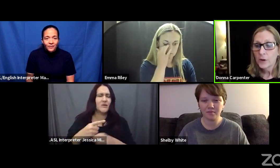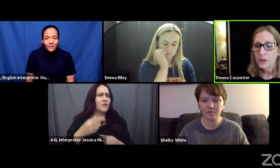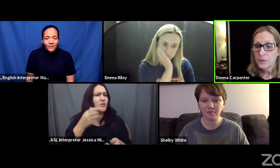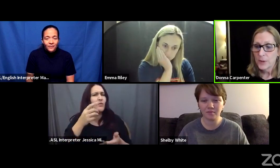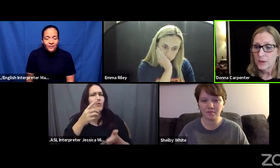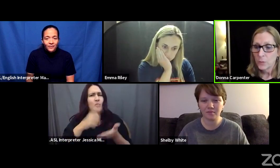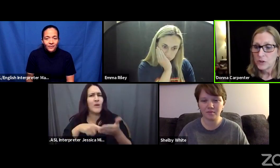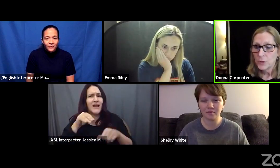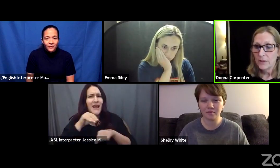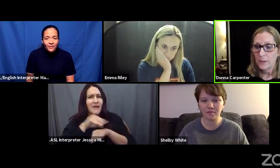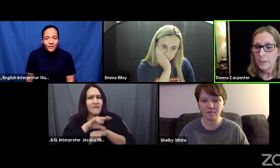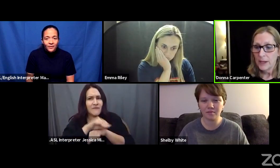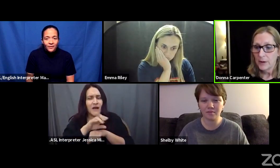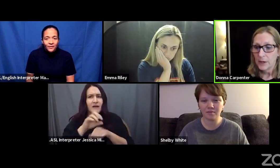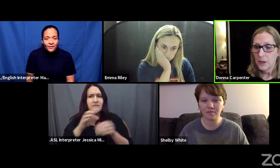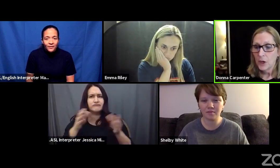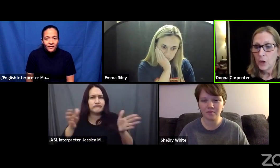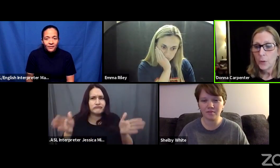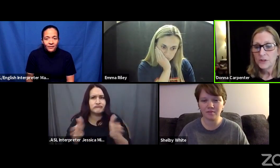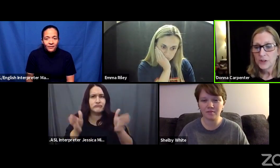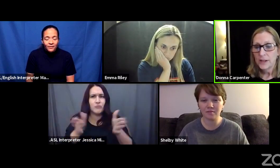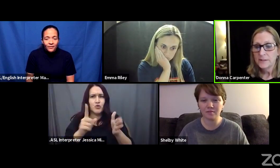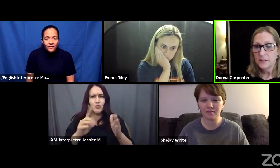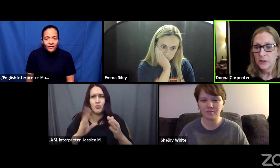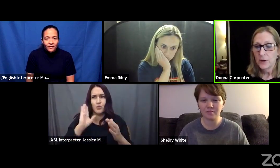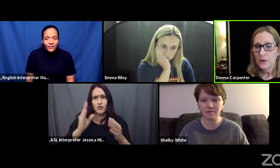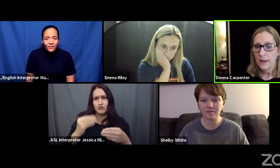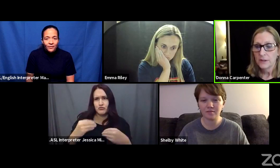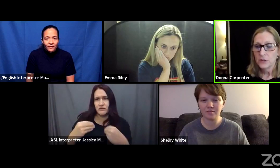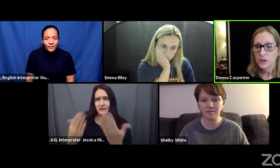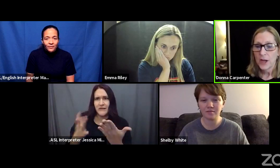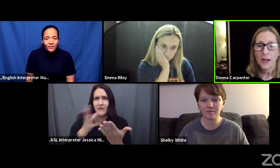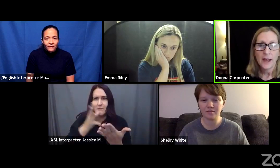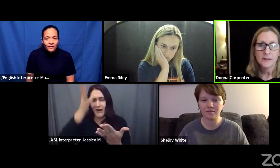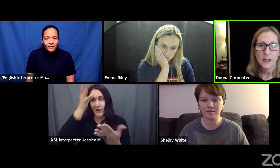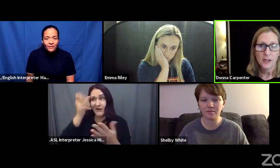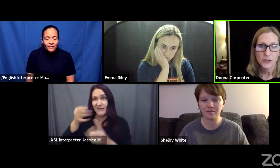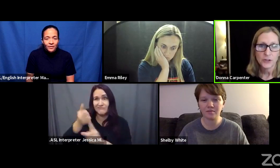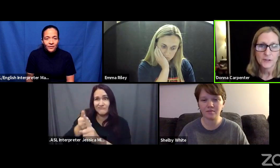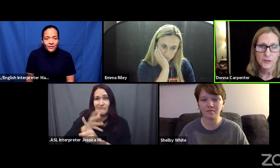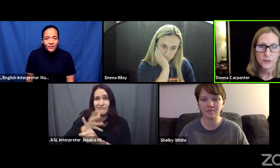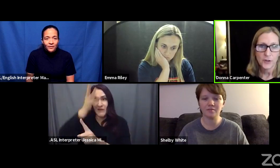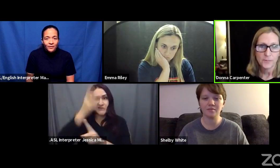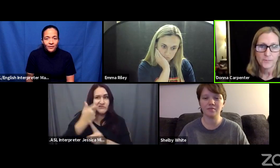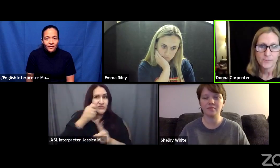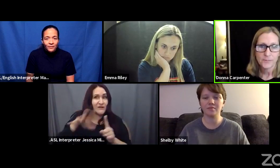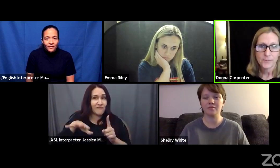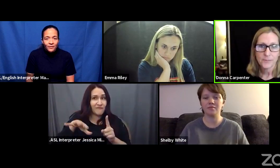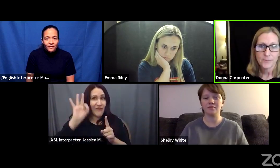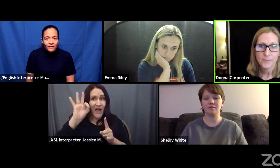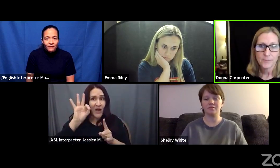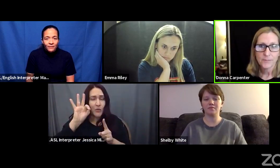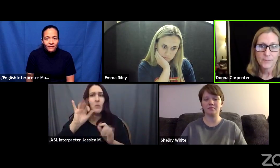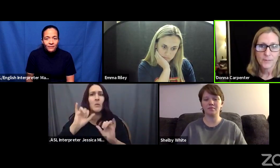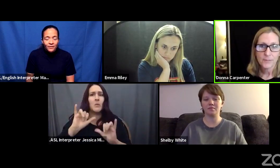or encouragement would you give a parent who has just learned that their child has Usher syndrome?